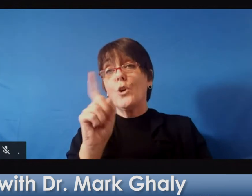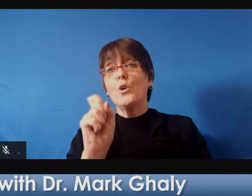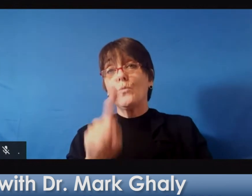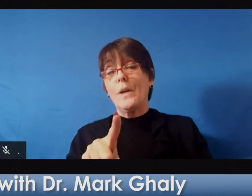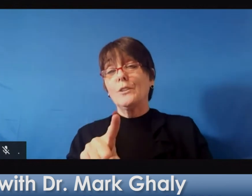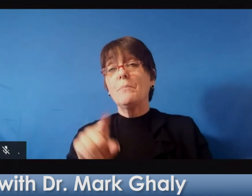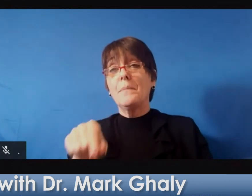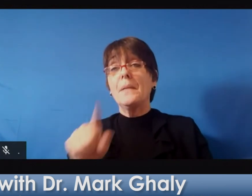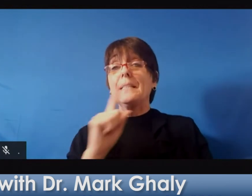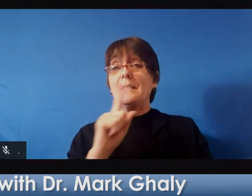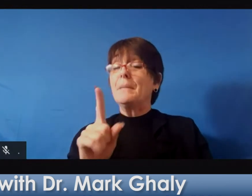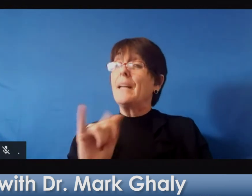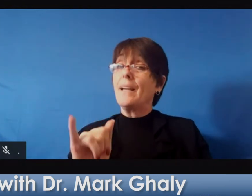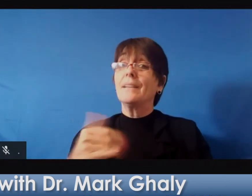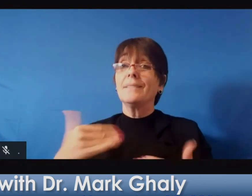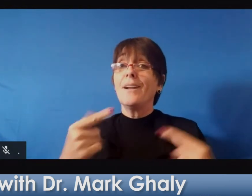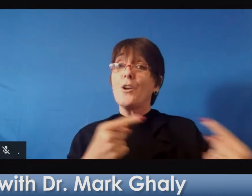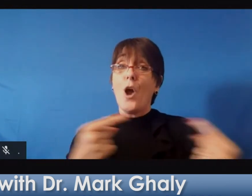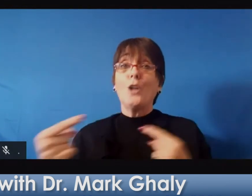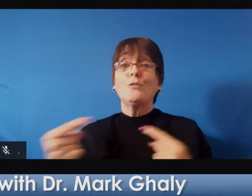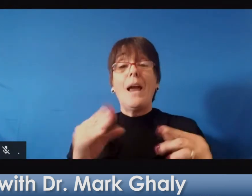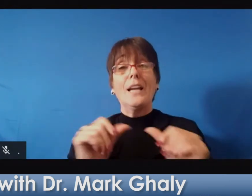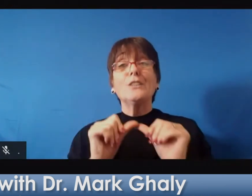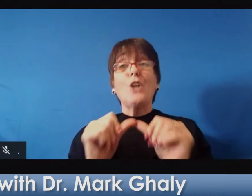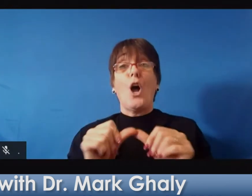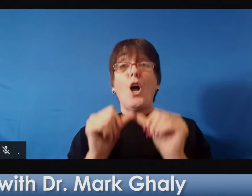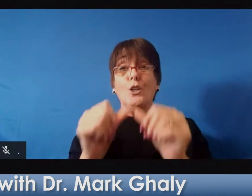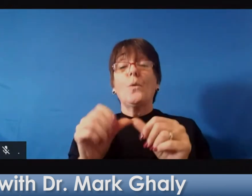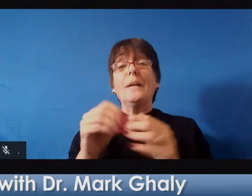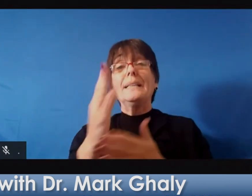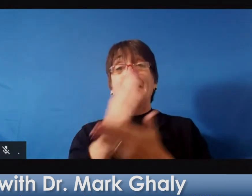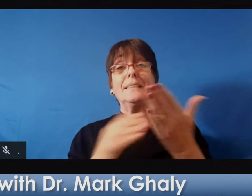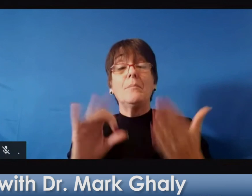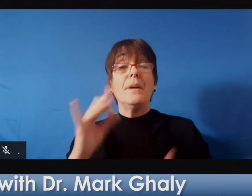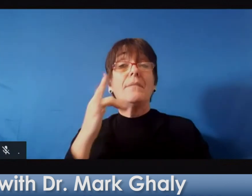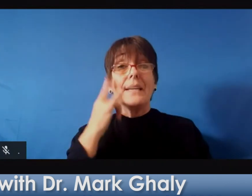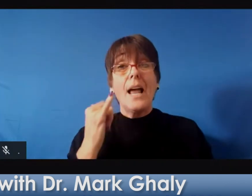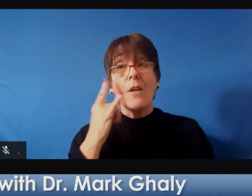has been a controversy and it's ongoing in certain parts of California.